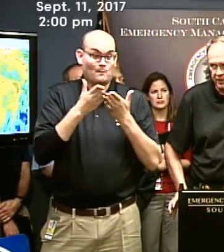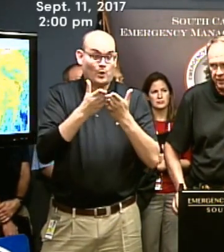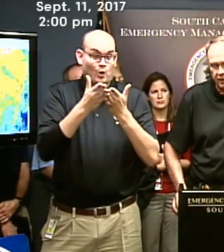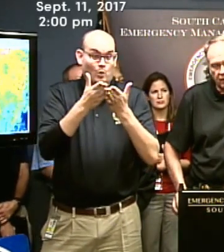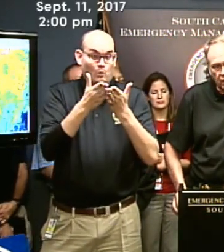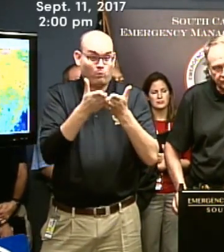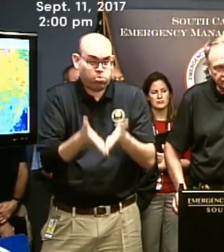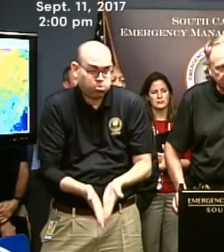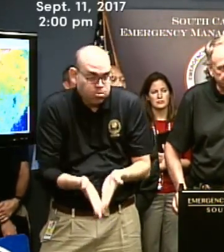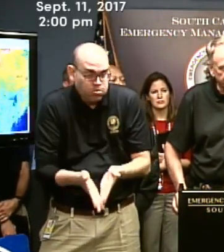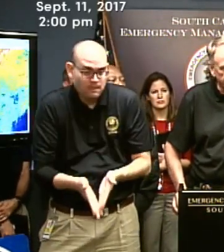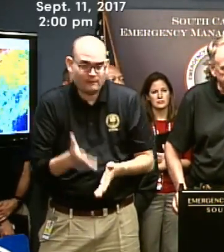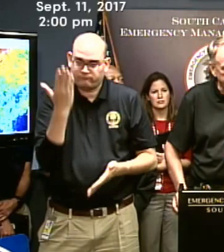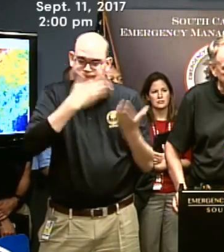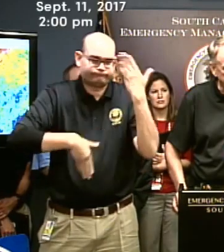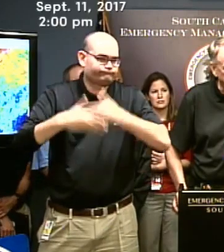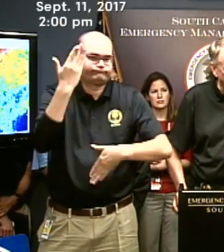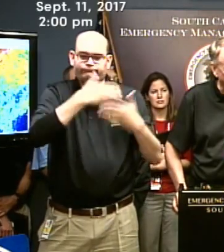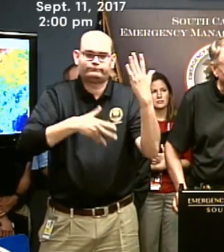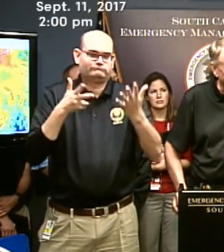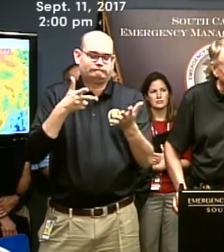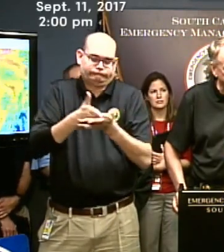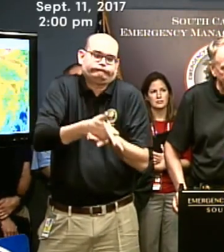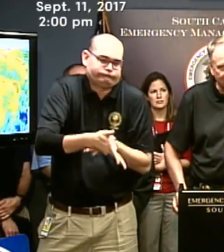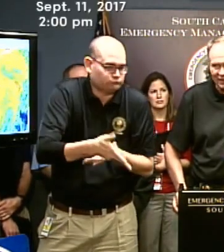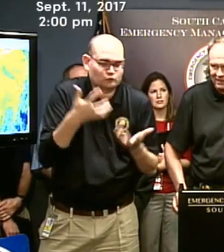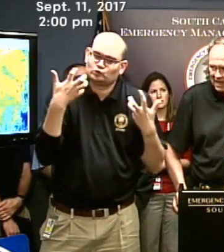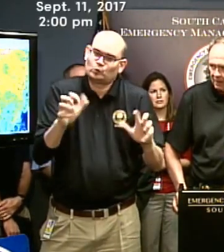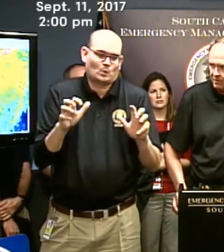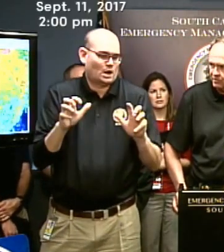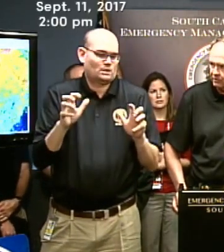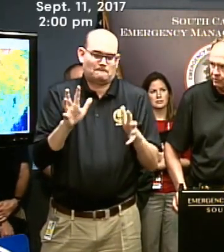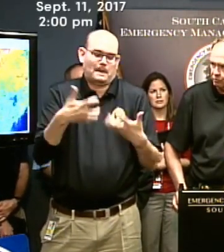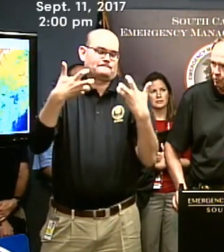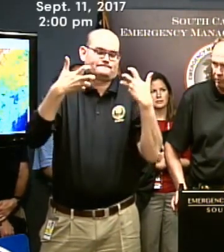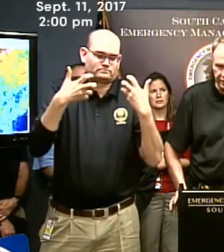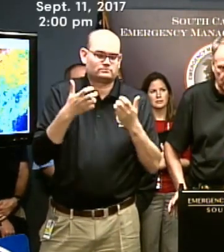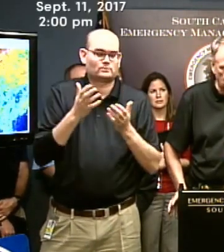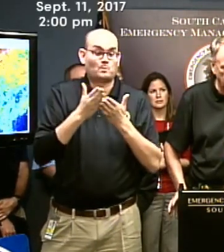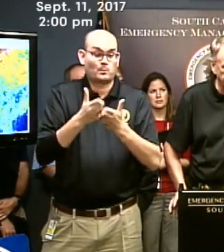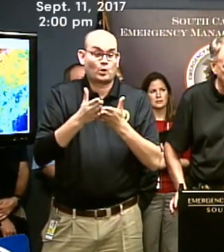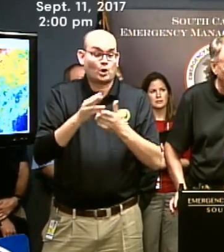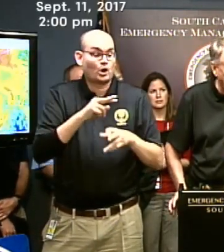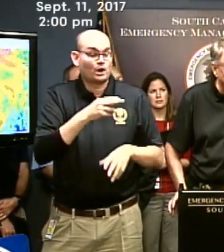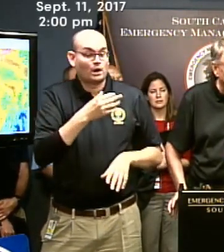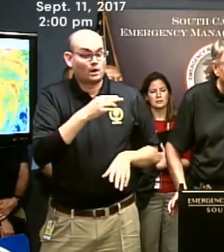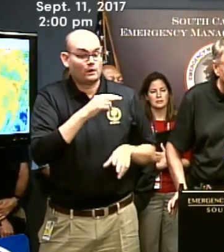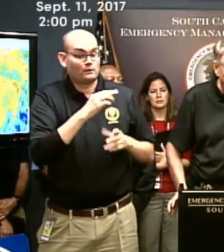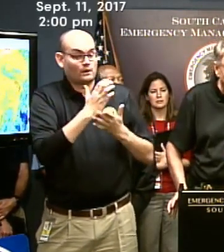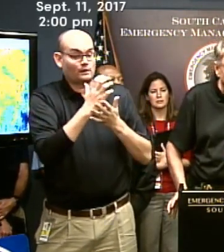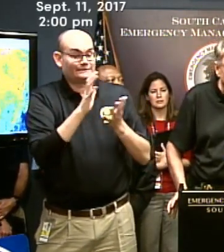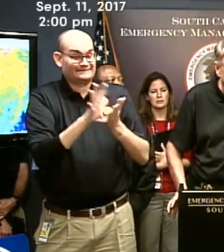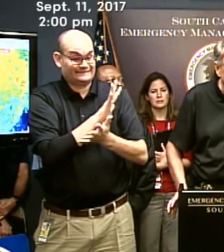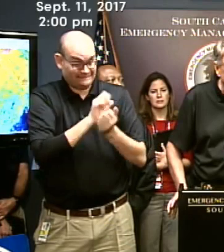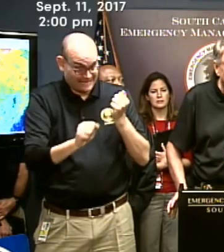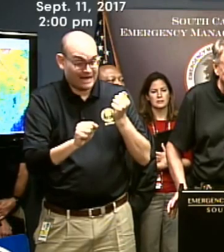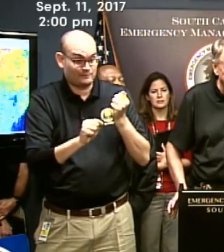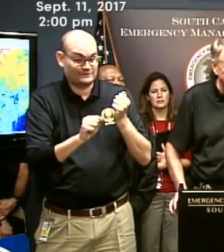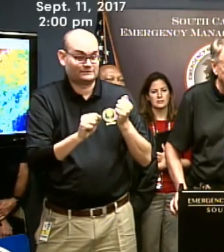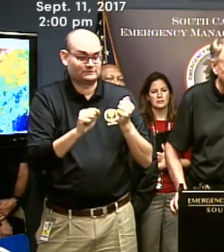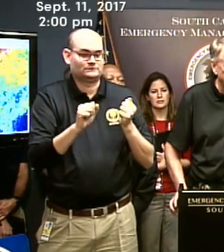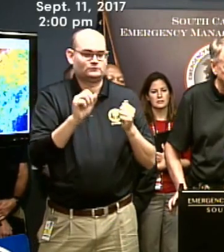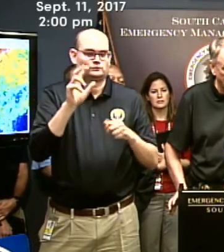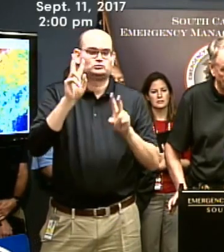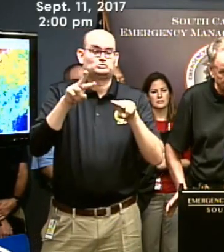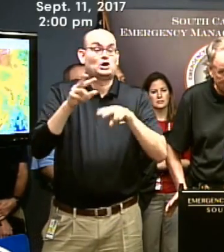hazard. Also, if you're in a boat and you're looking at damage and there's water in homes, your wake from your boats as a